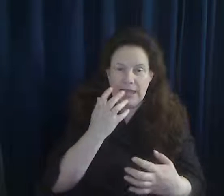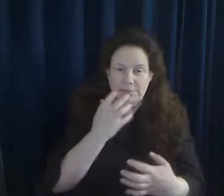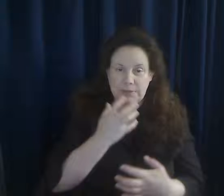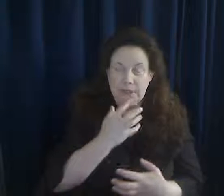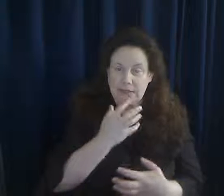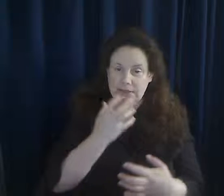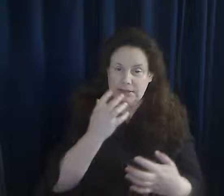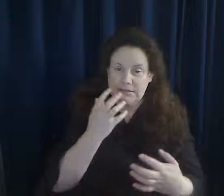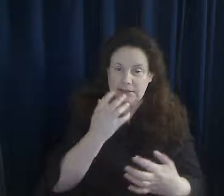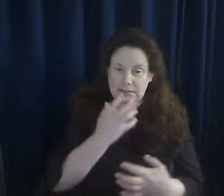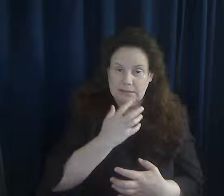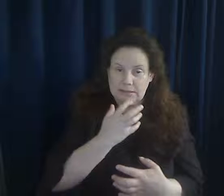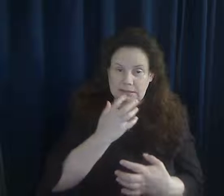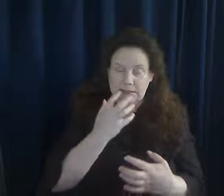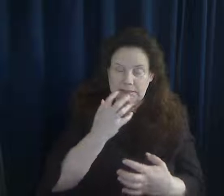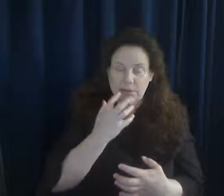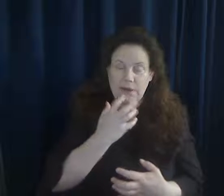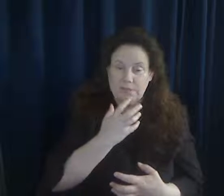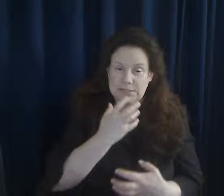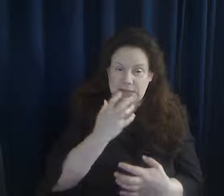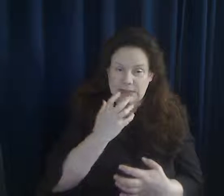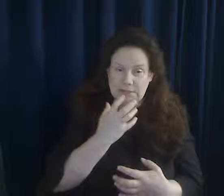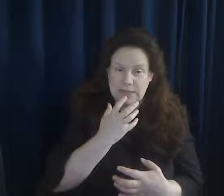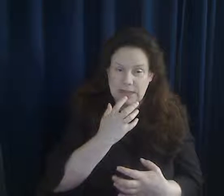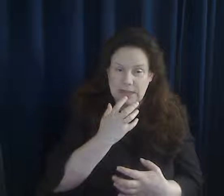hand because we're emphasizing this sign.